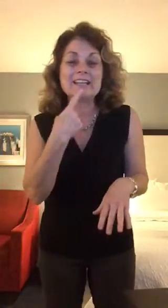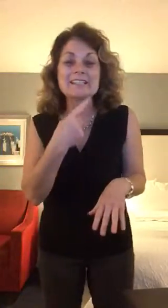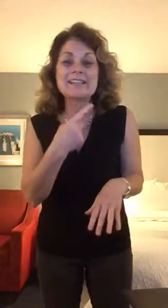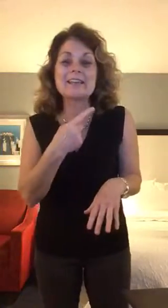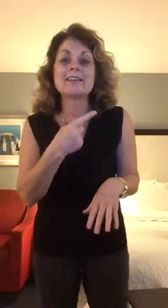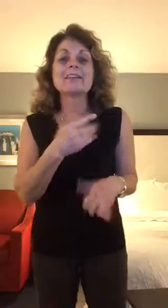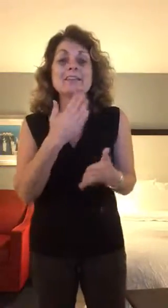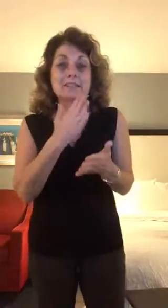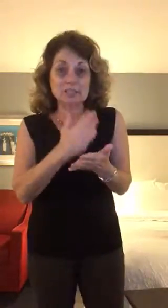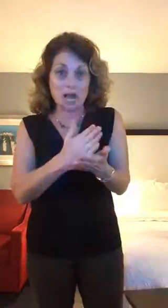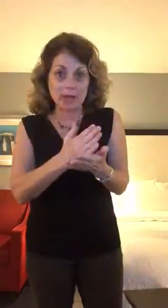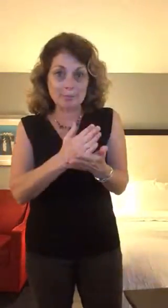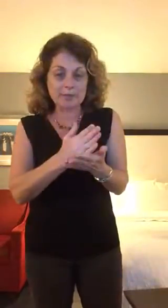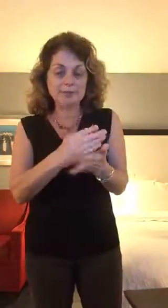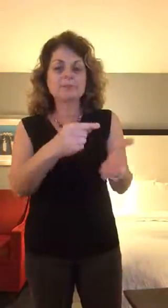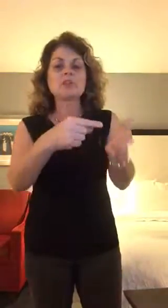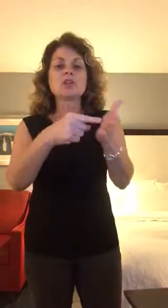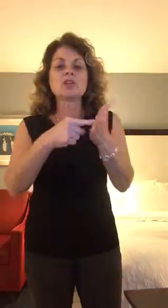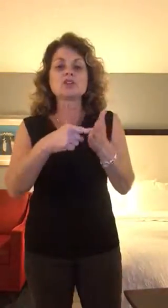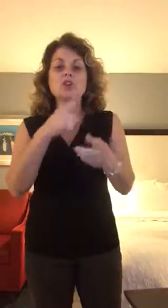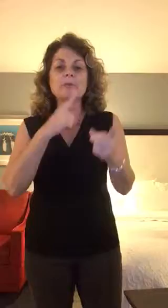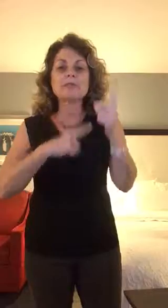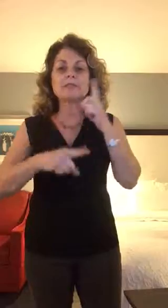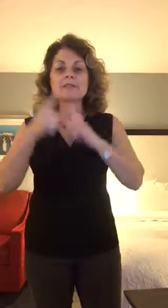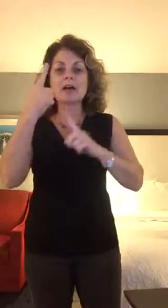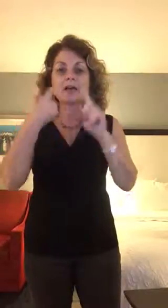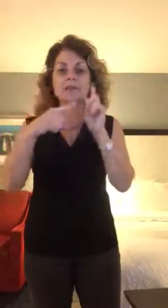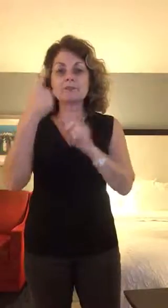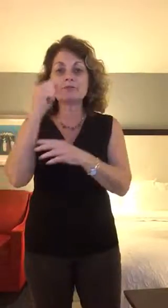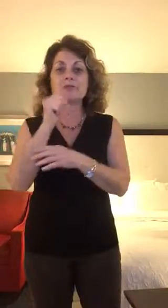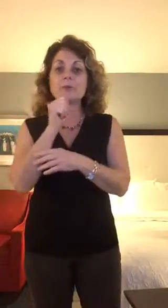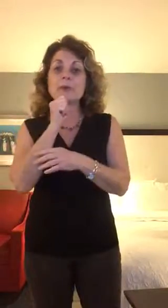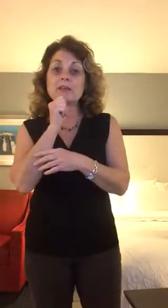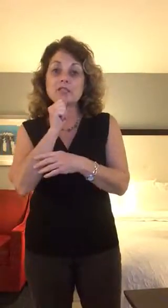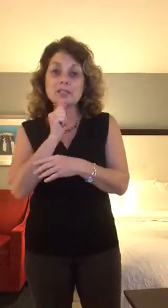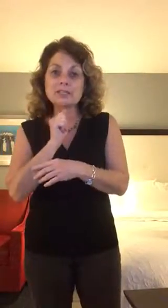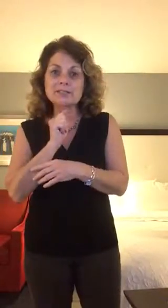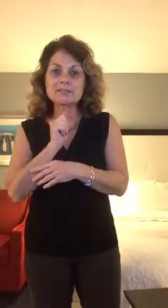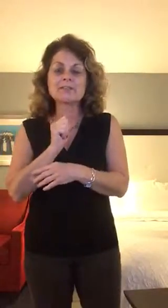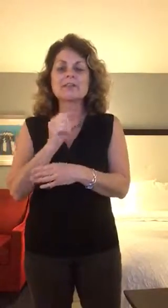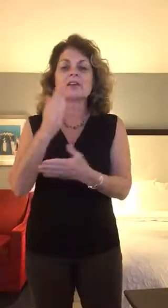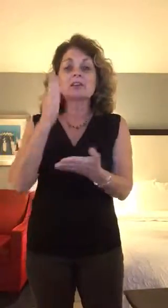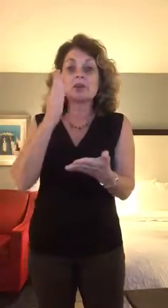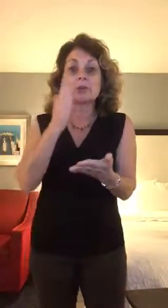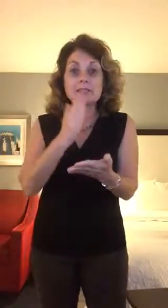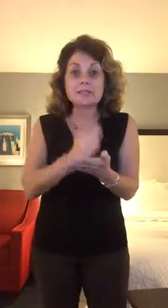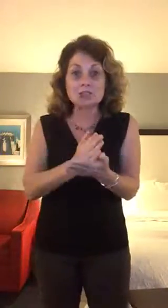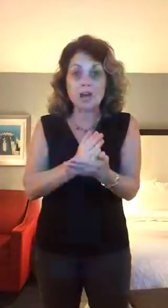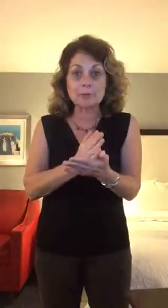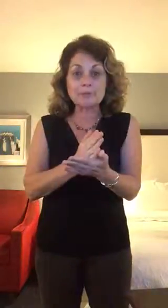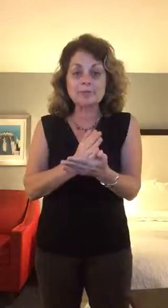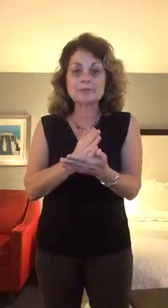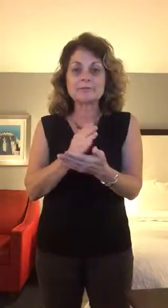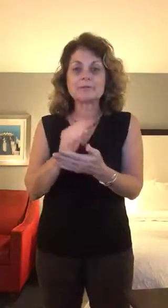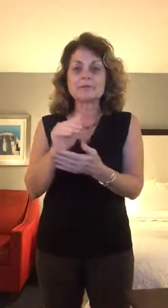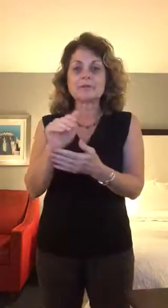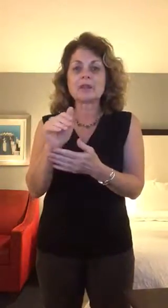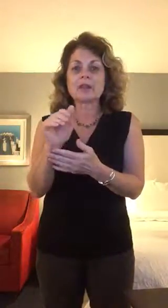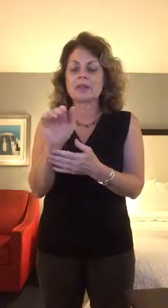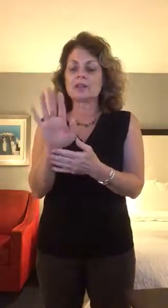just said, stop, show me the sign for patience. So he stopped. And then he